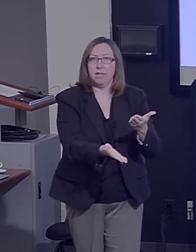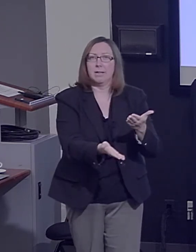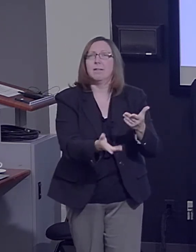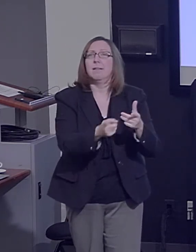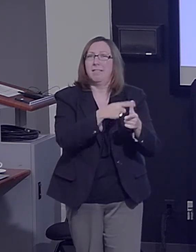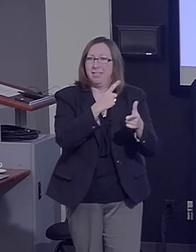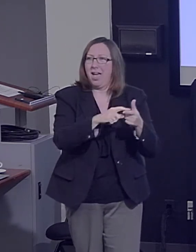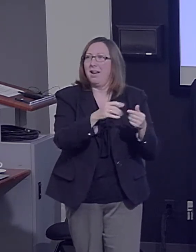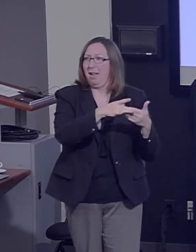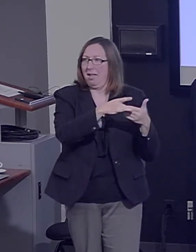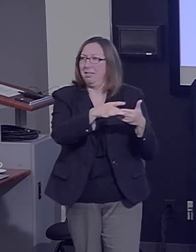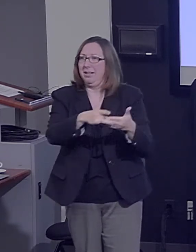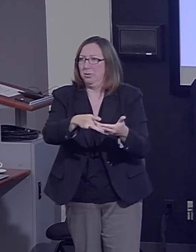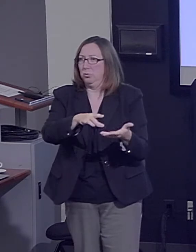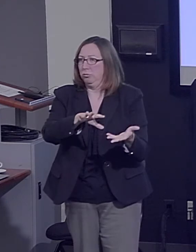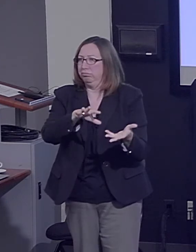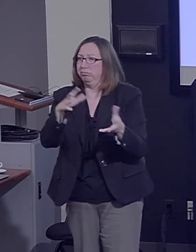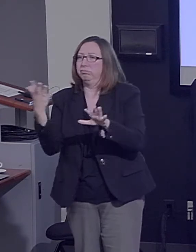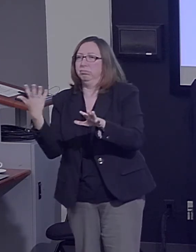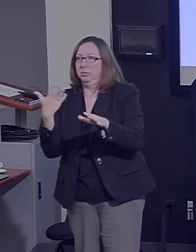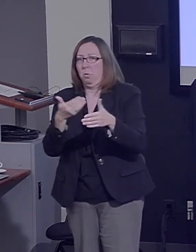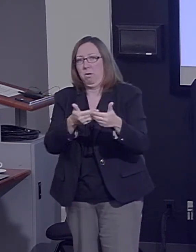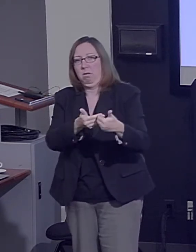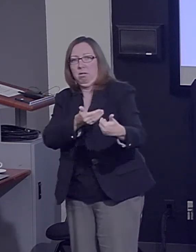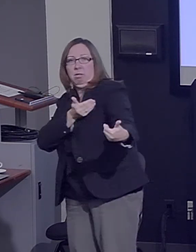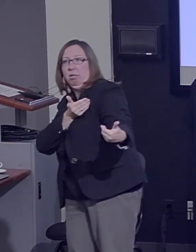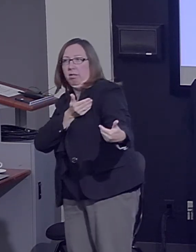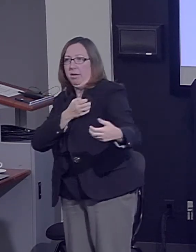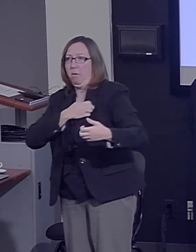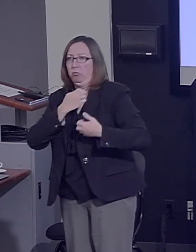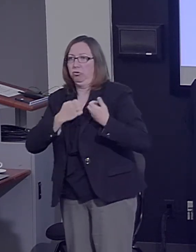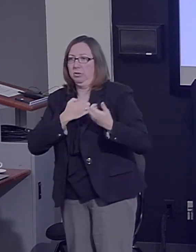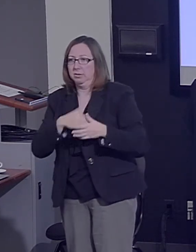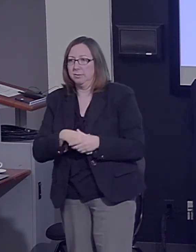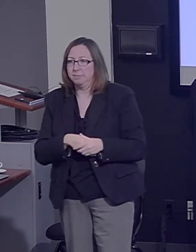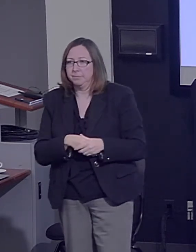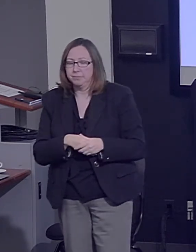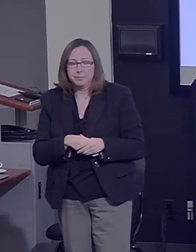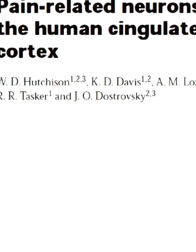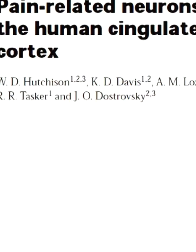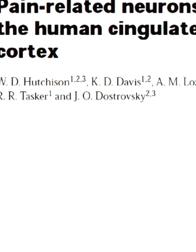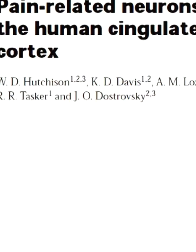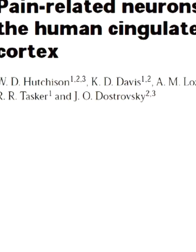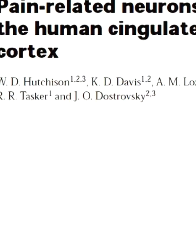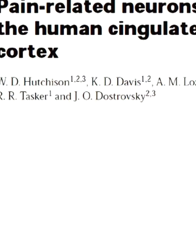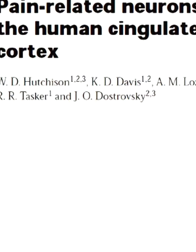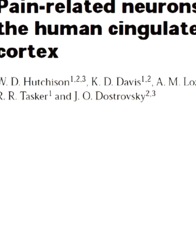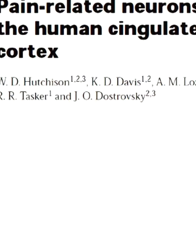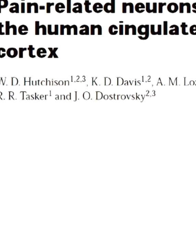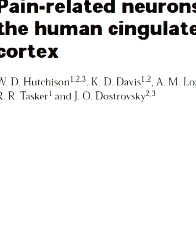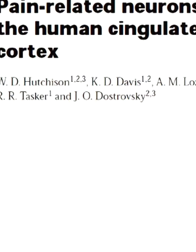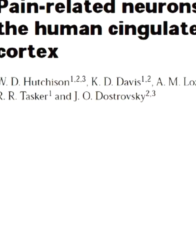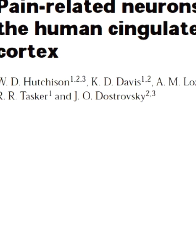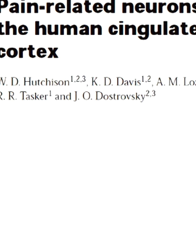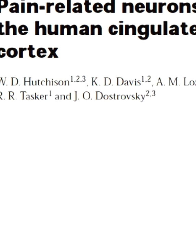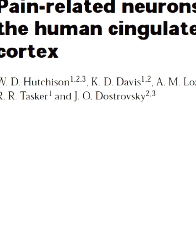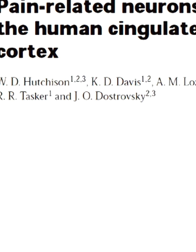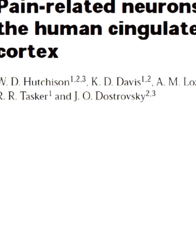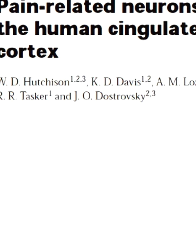It seems strange, but our basic mechanism should be reinforced. And then I will show you these